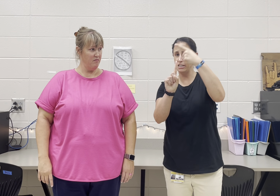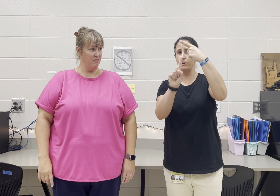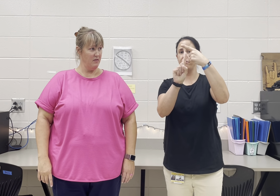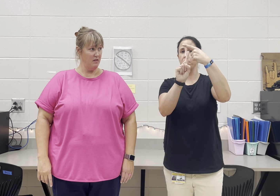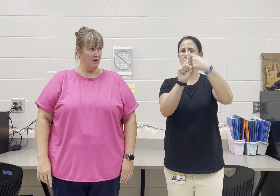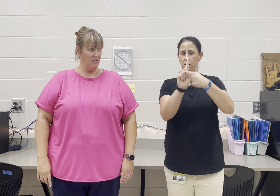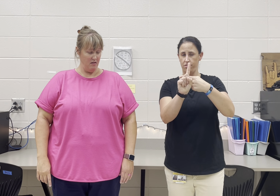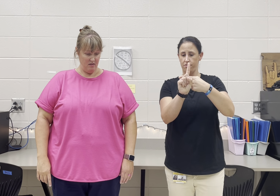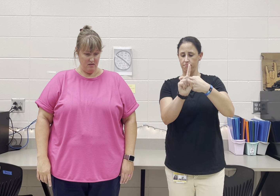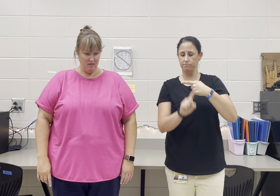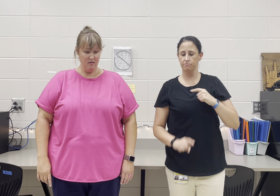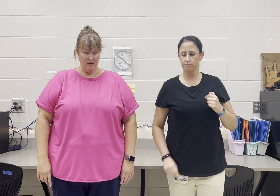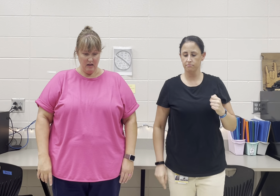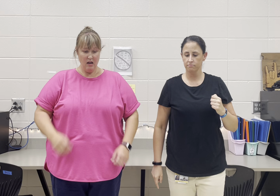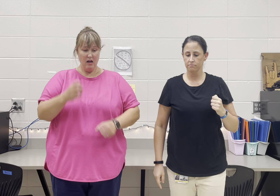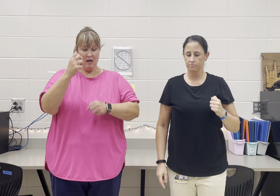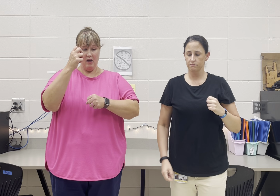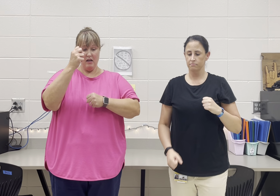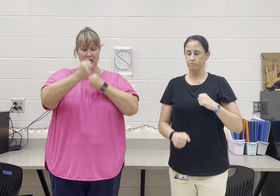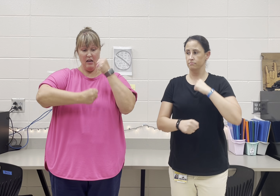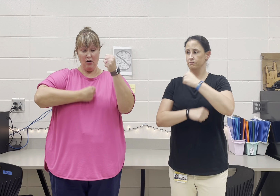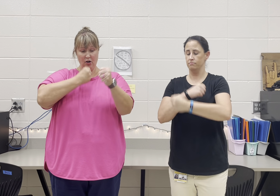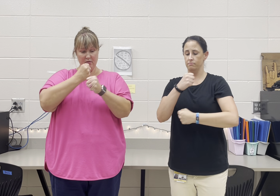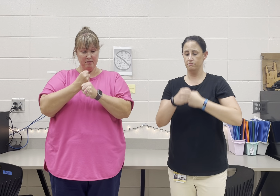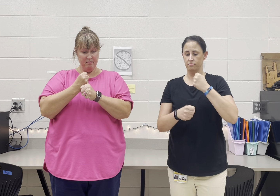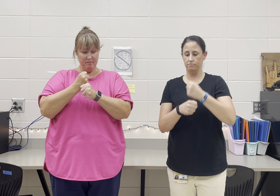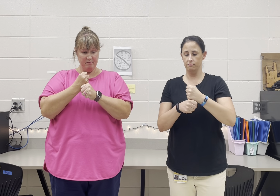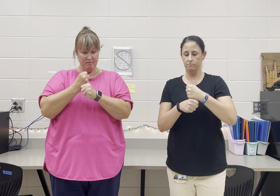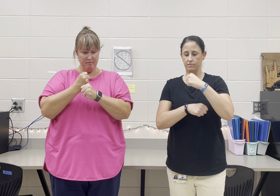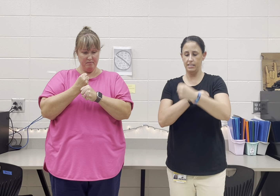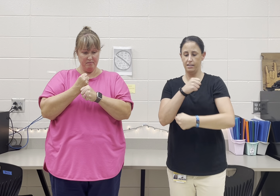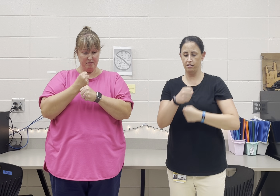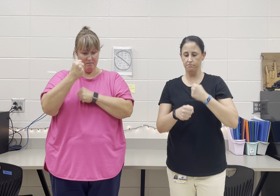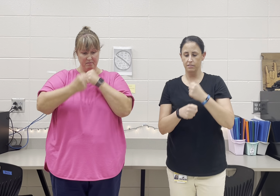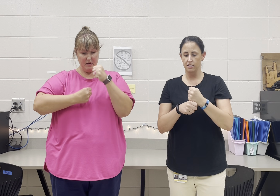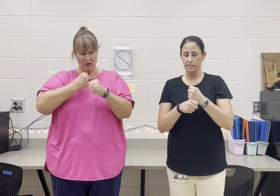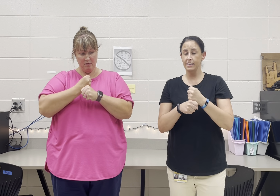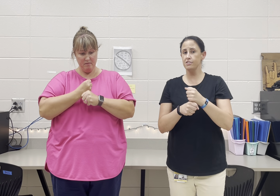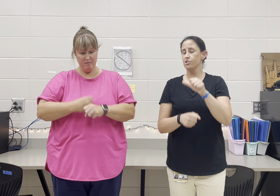have month. Year. Year.